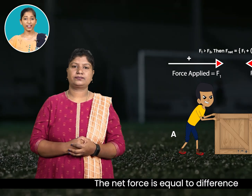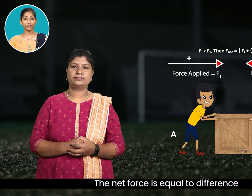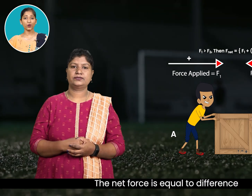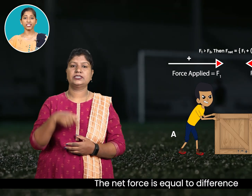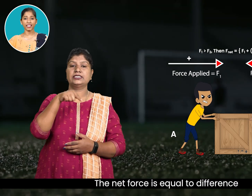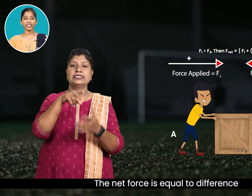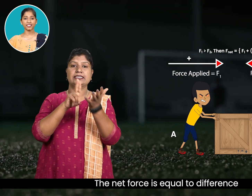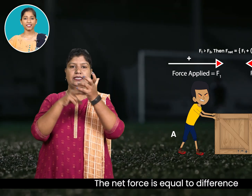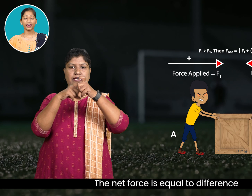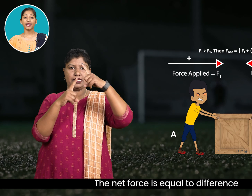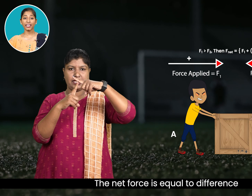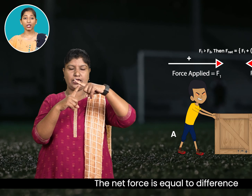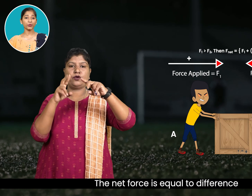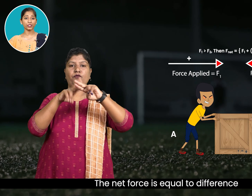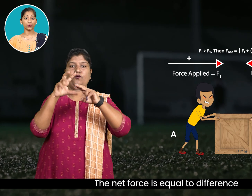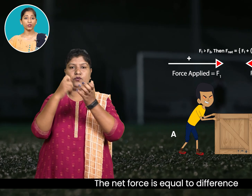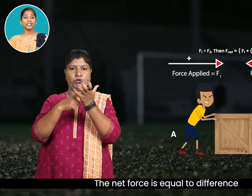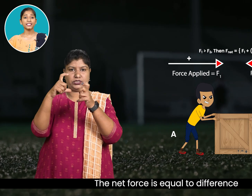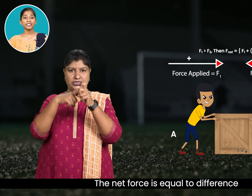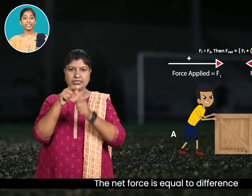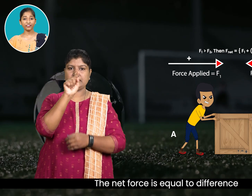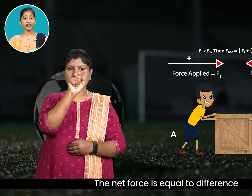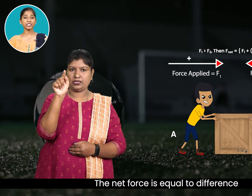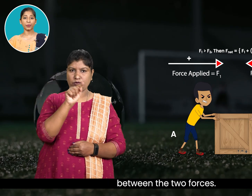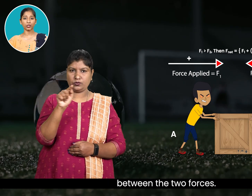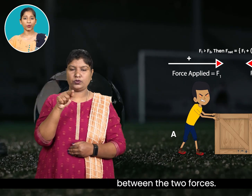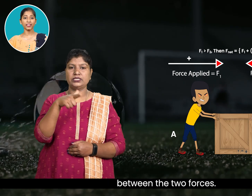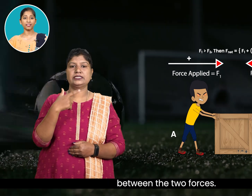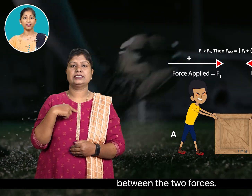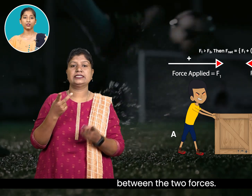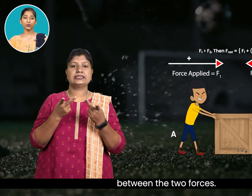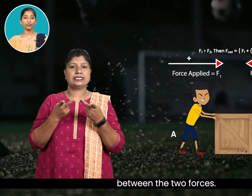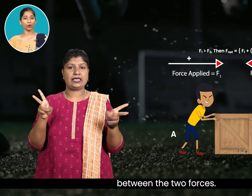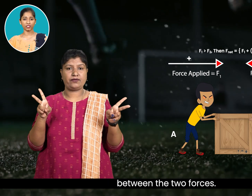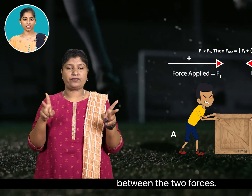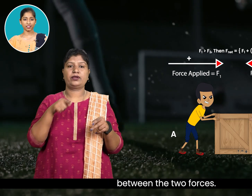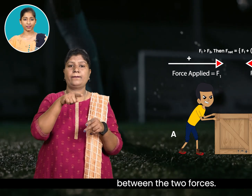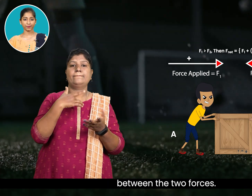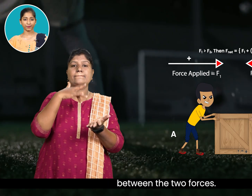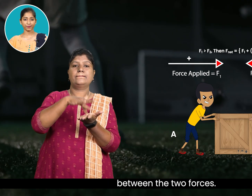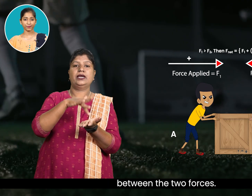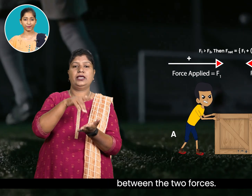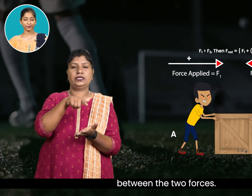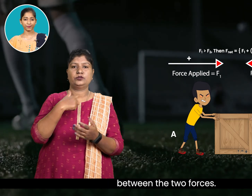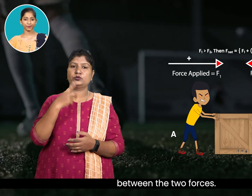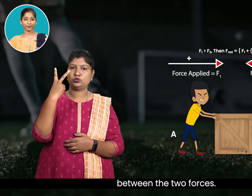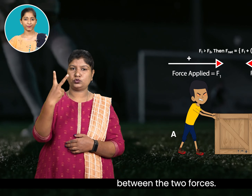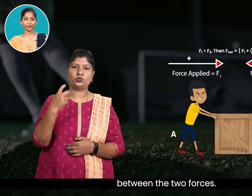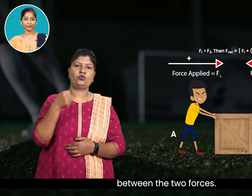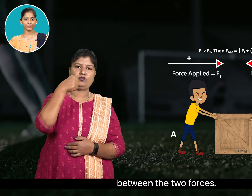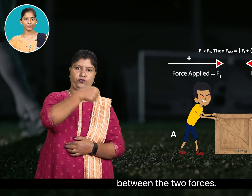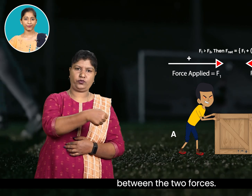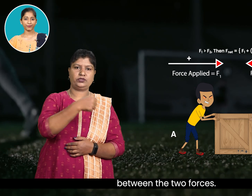the net force is equal to difference between the two forces.